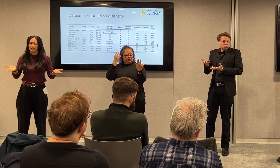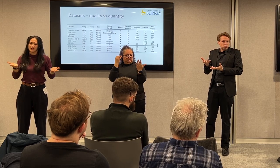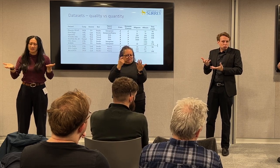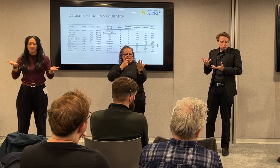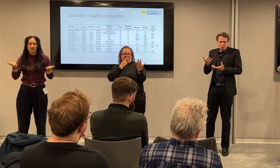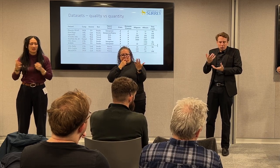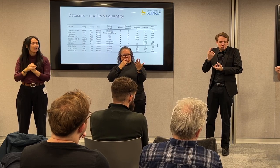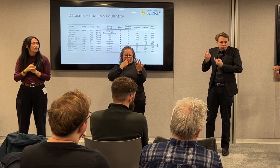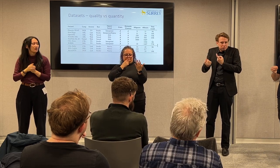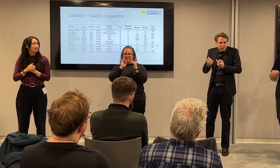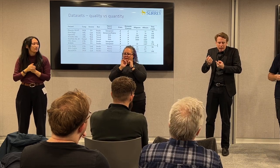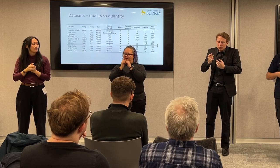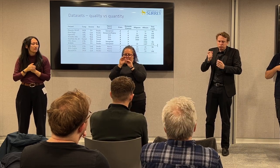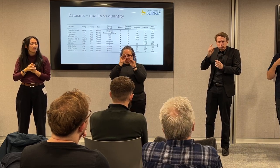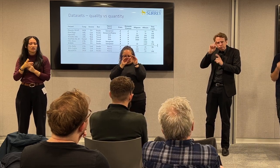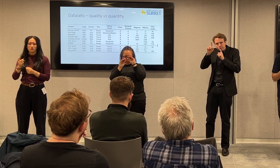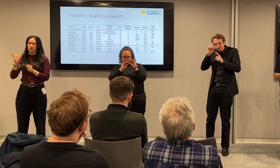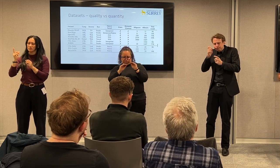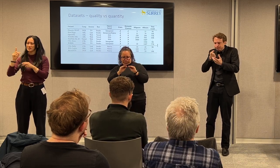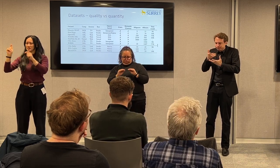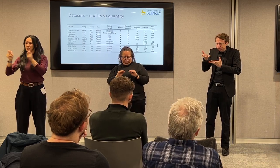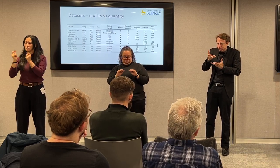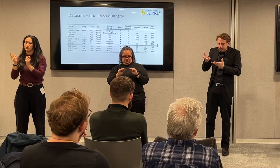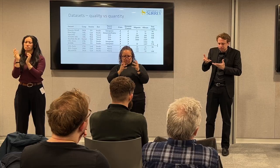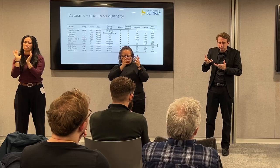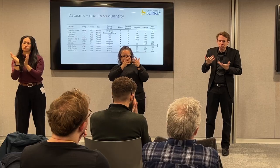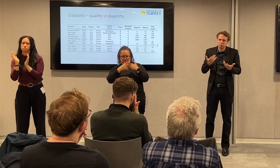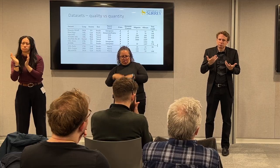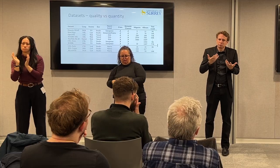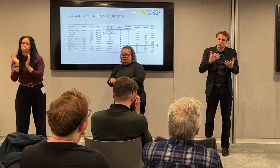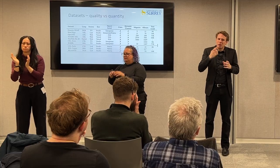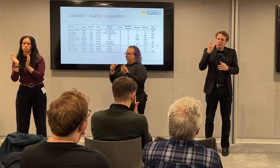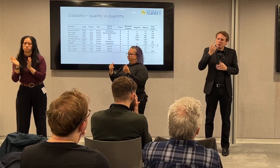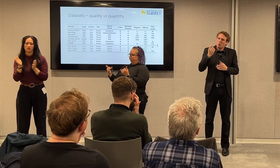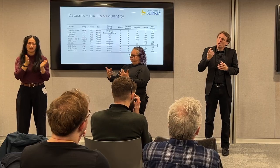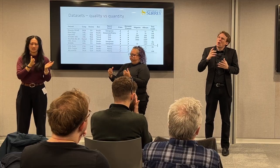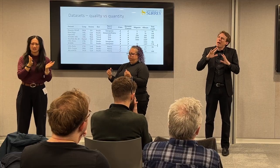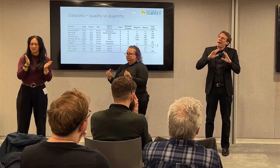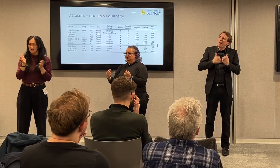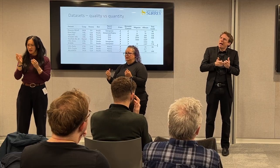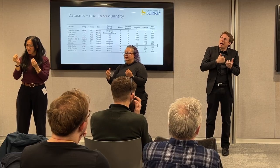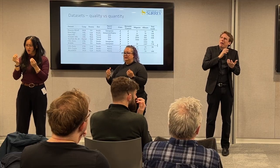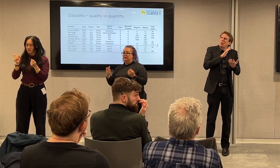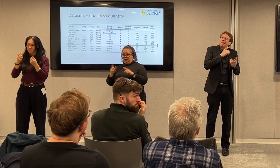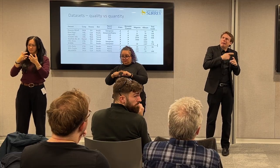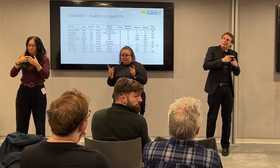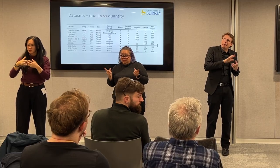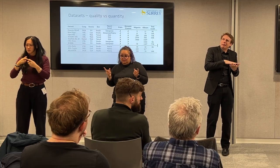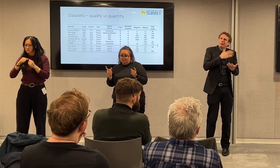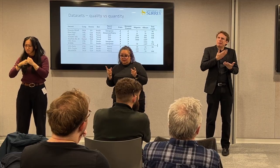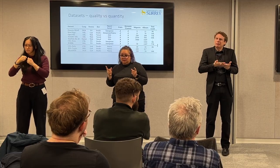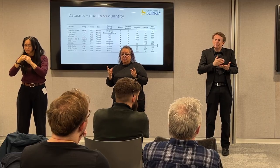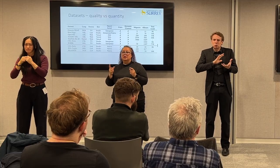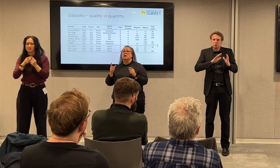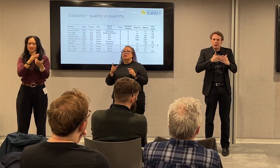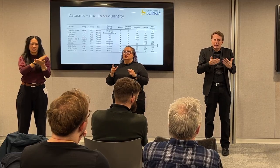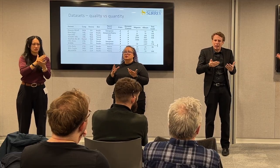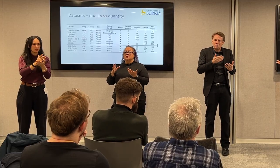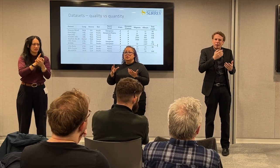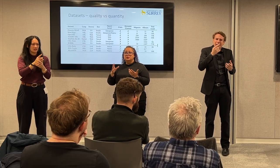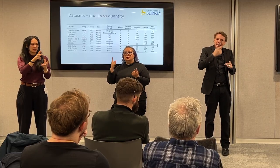how to restructure that into a native sign language in order to get the message across. And you talk about the prep work. The prep